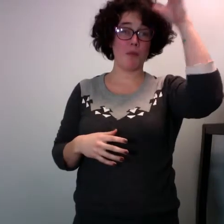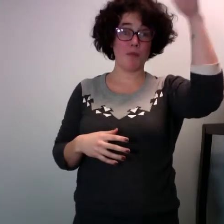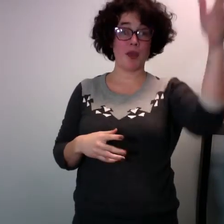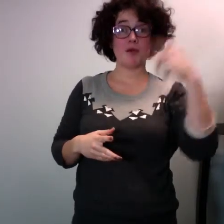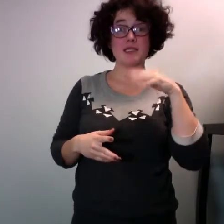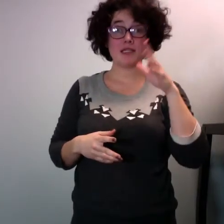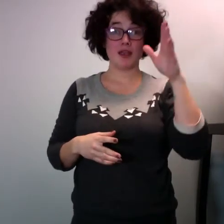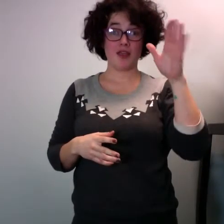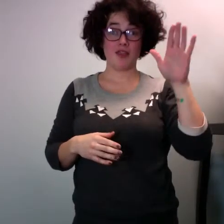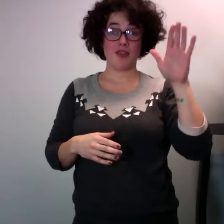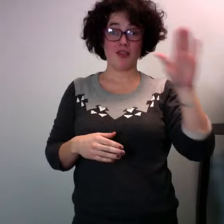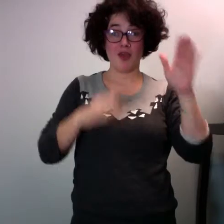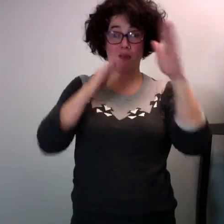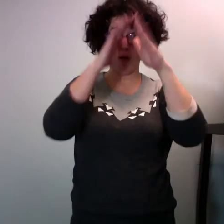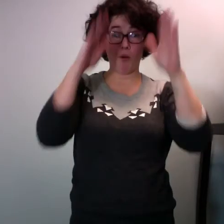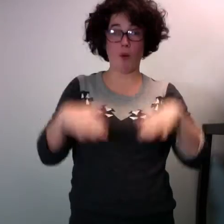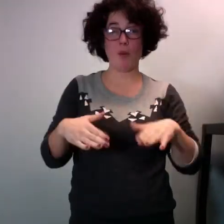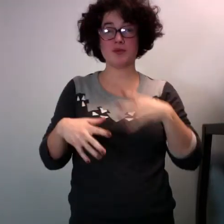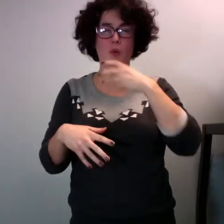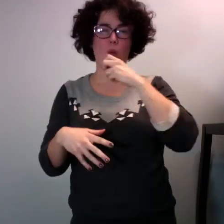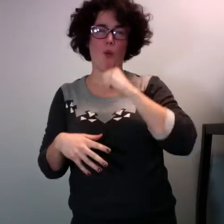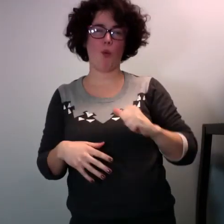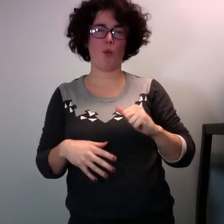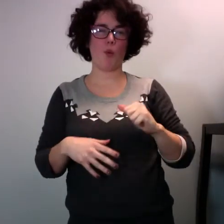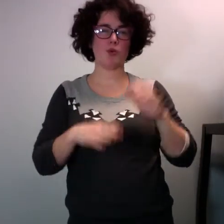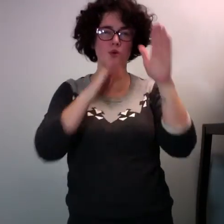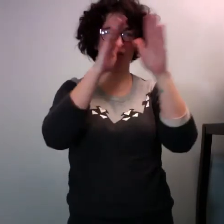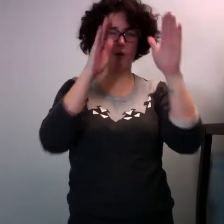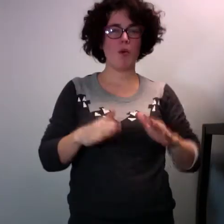farmhouse on the outskirts of Sheffield.